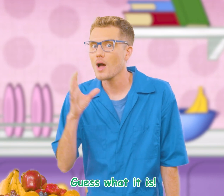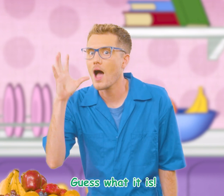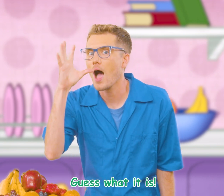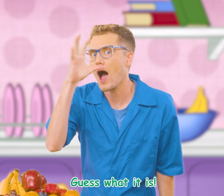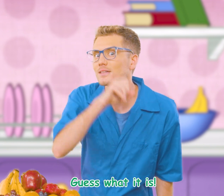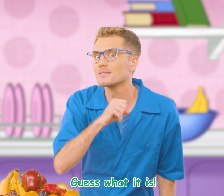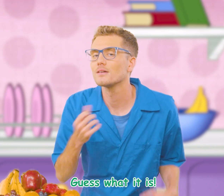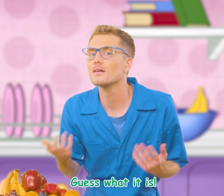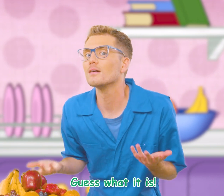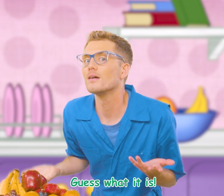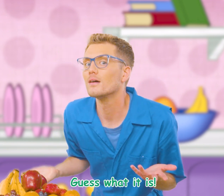Guess what it is?